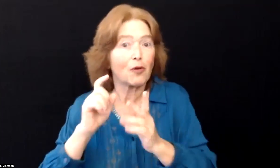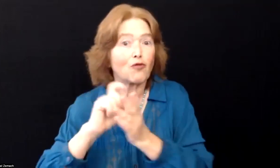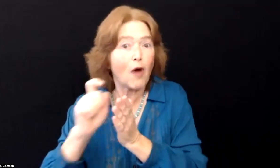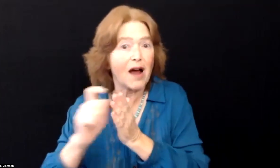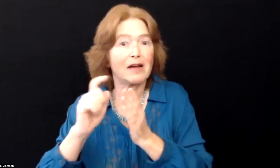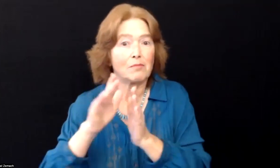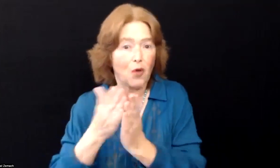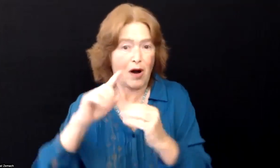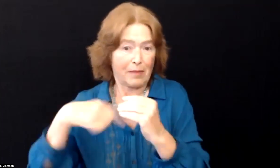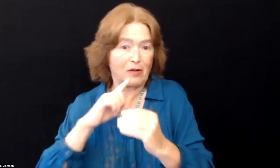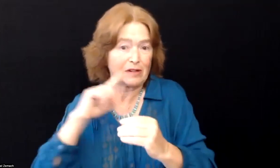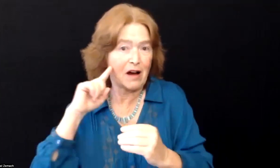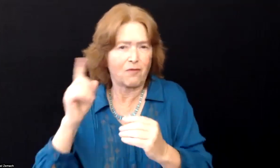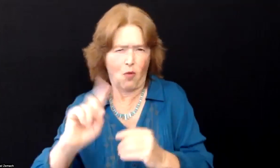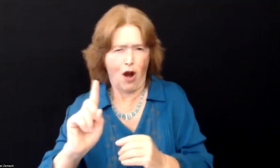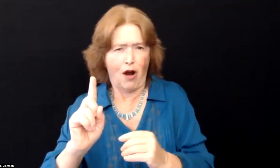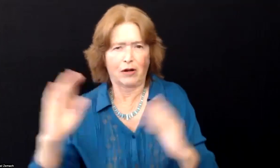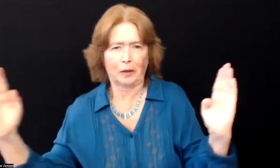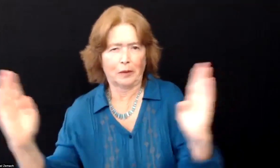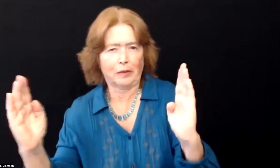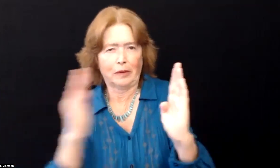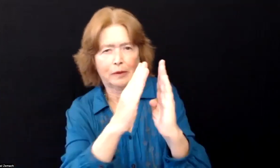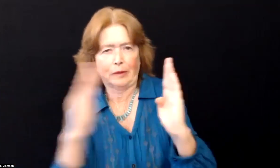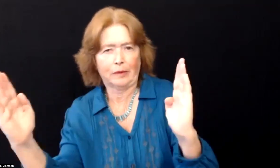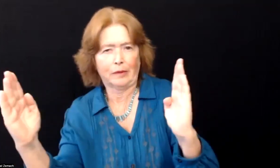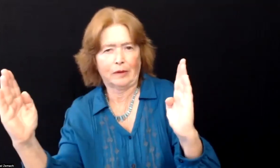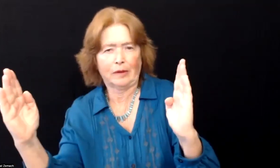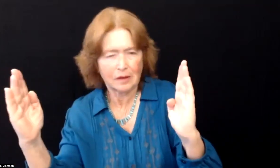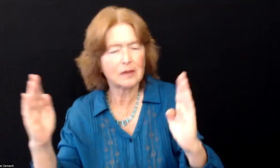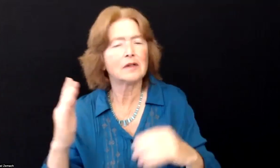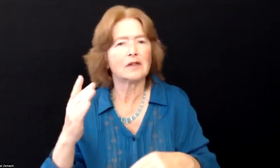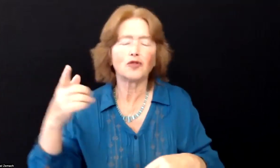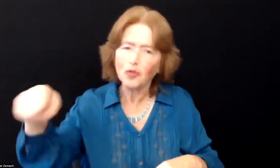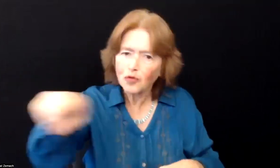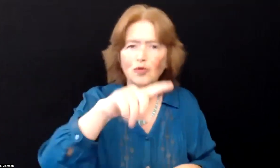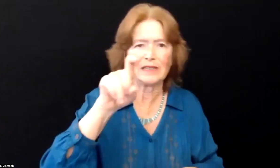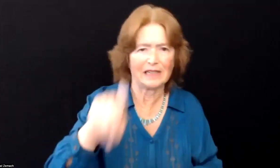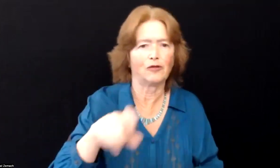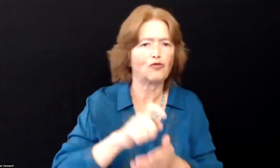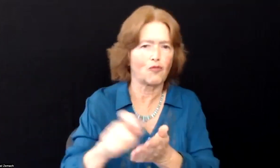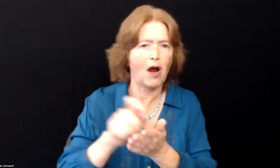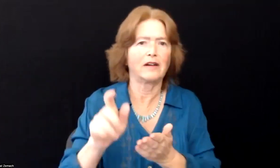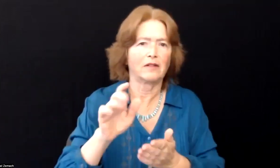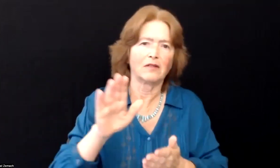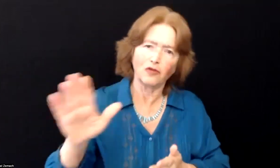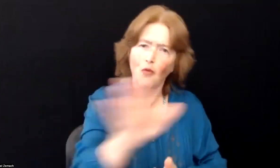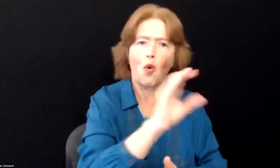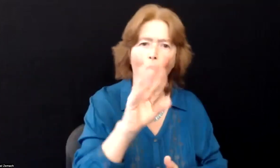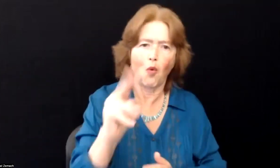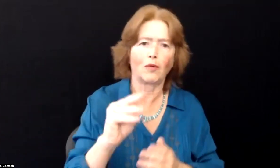However, where are the deaf books about deaf people written by deaf people? And he, told the audience, you